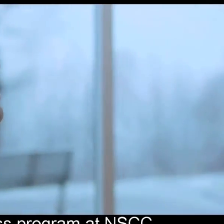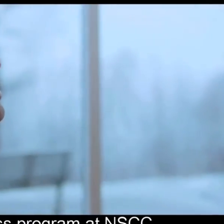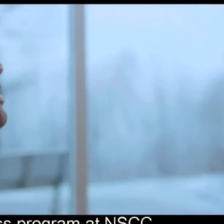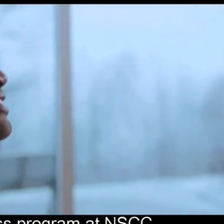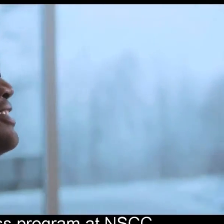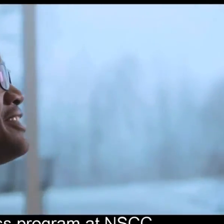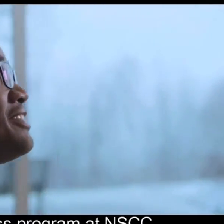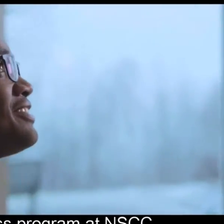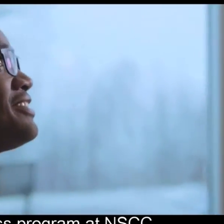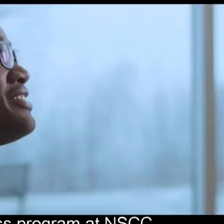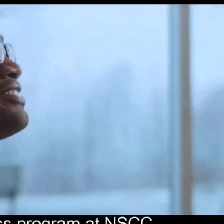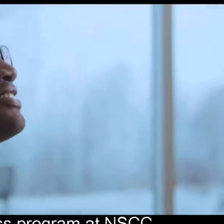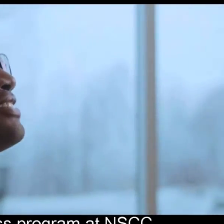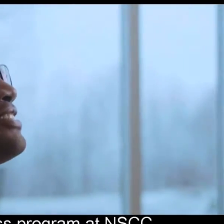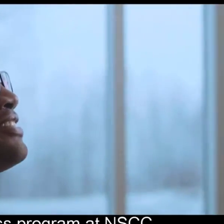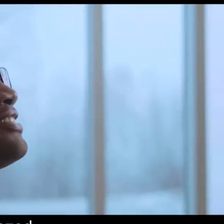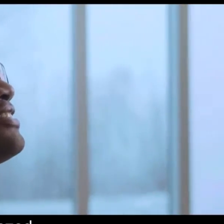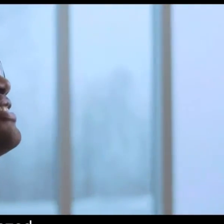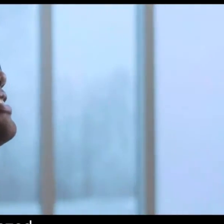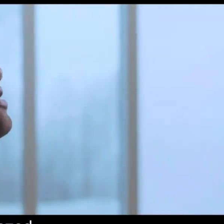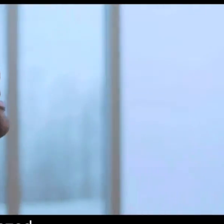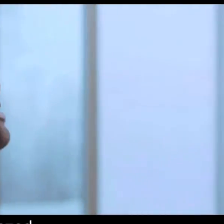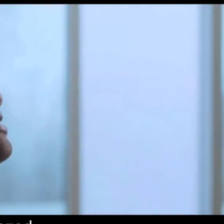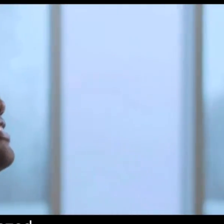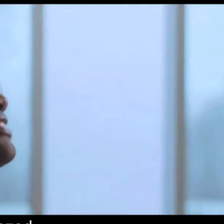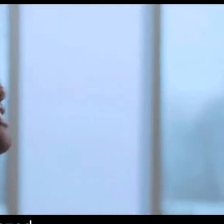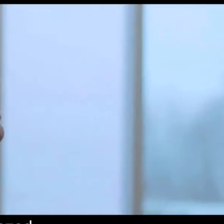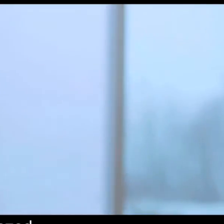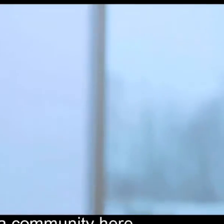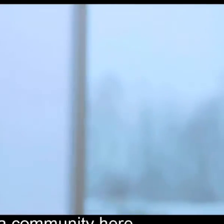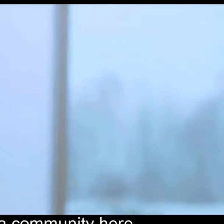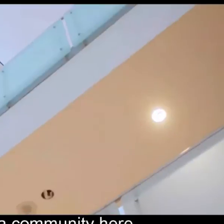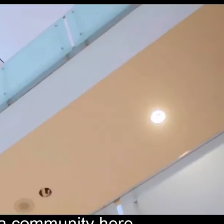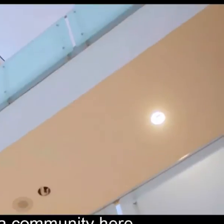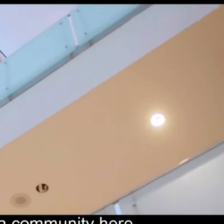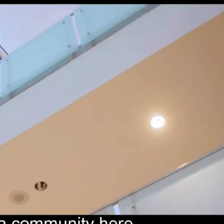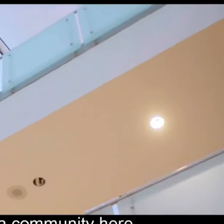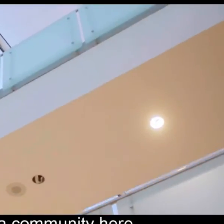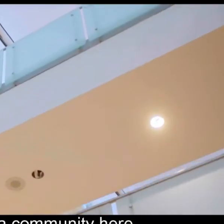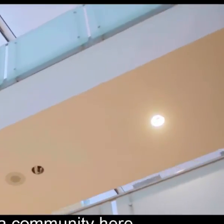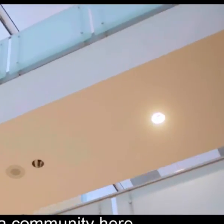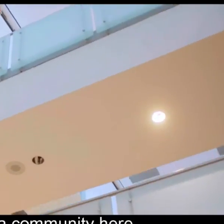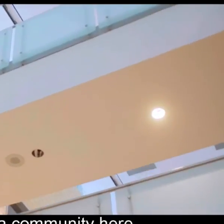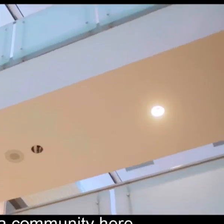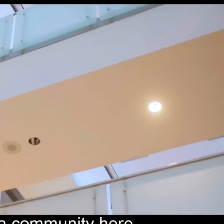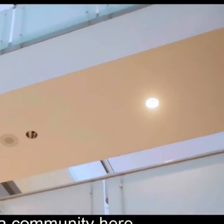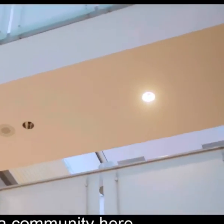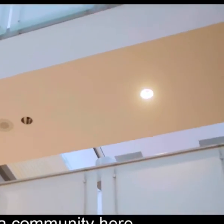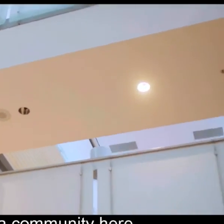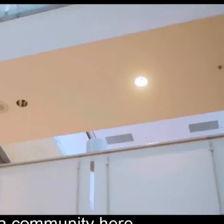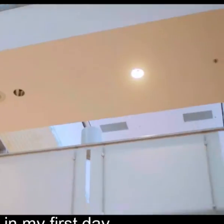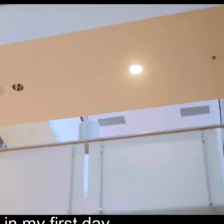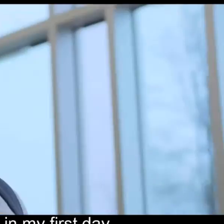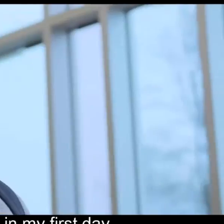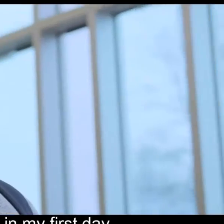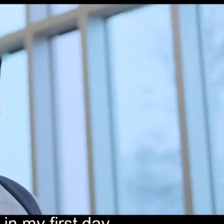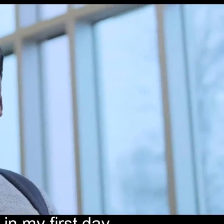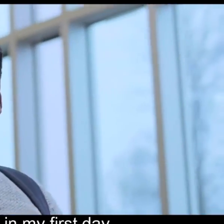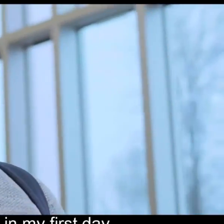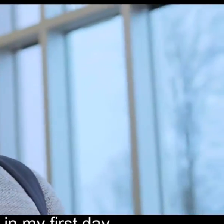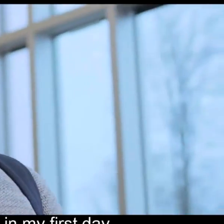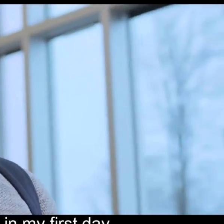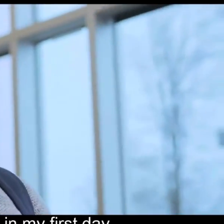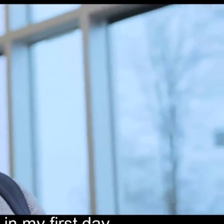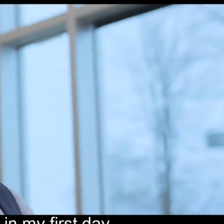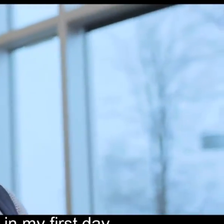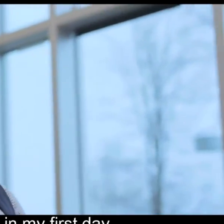When I found the business program at NSCC, I was amazed. Never have I felt such a community here. I remember walking in